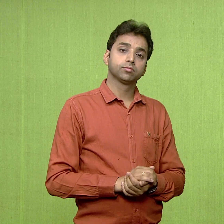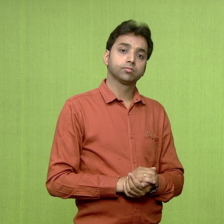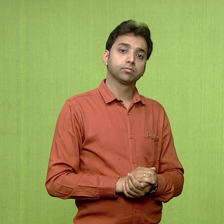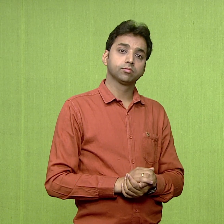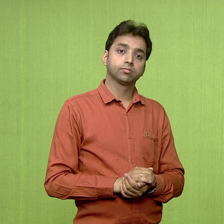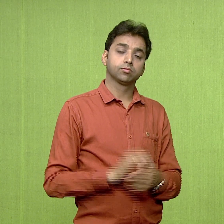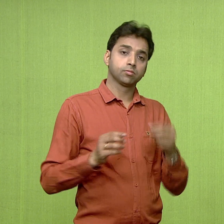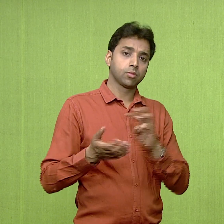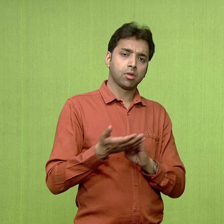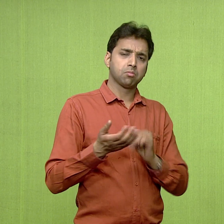mining,